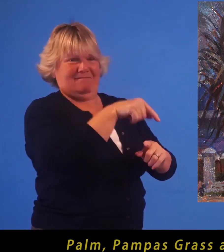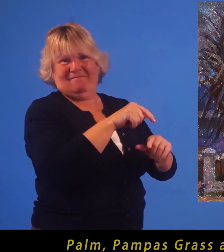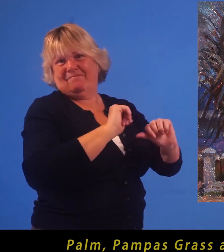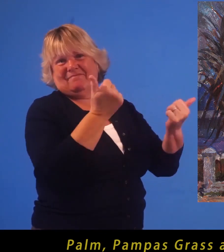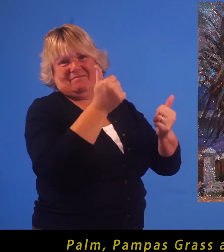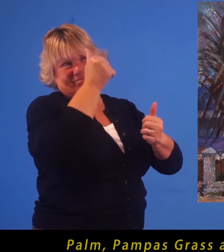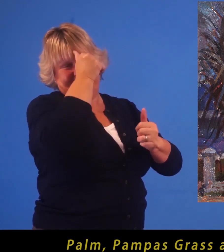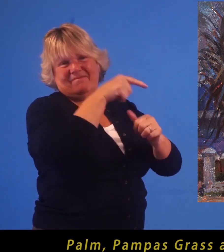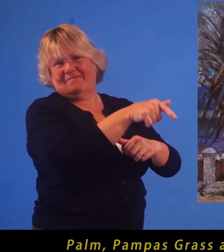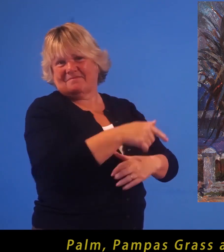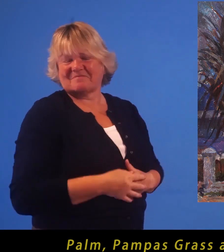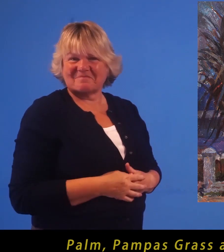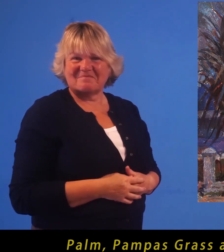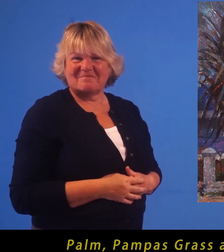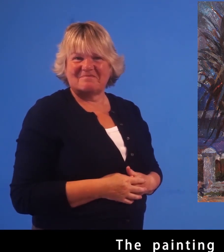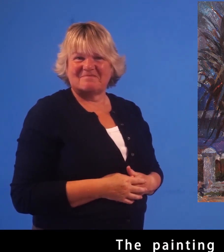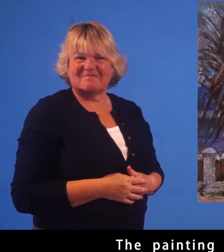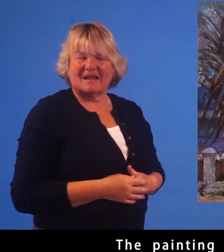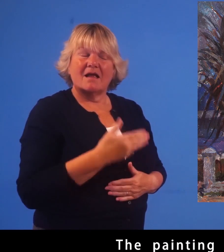landscapes.